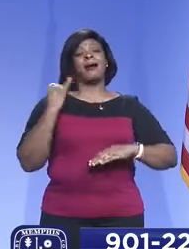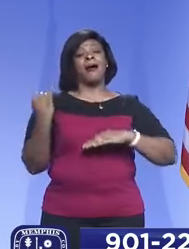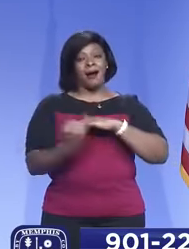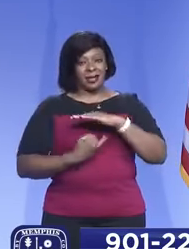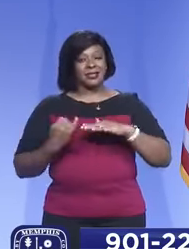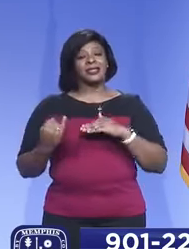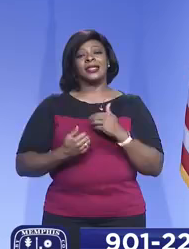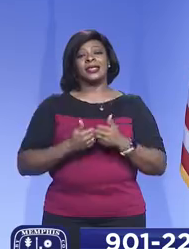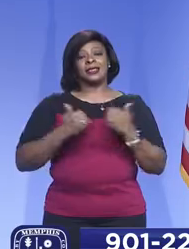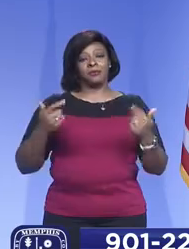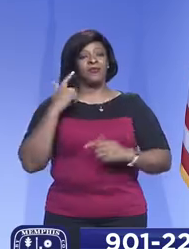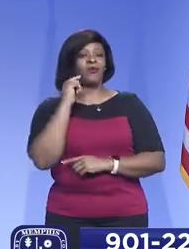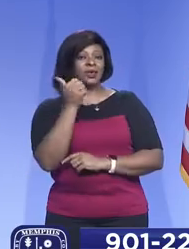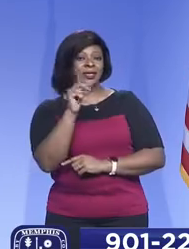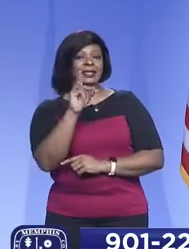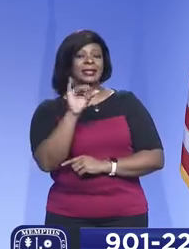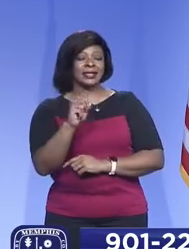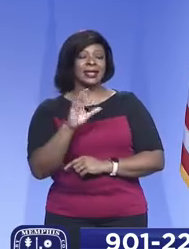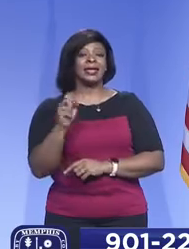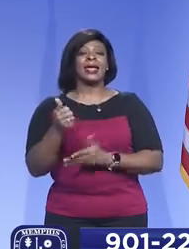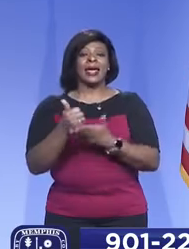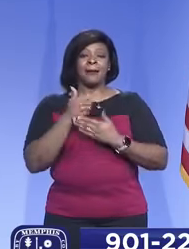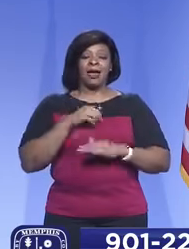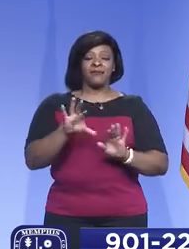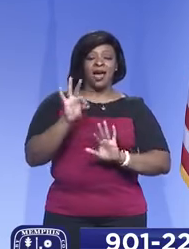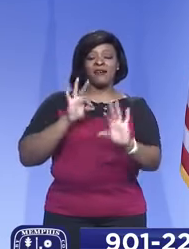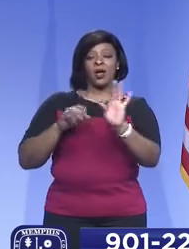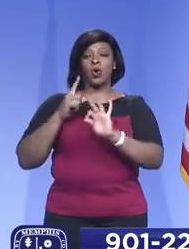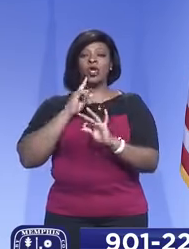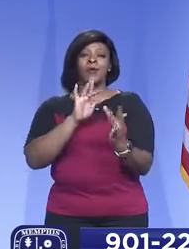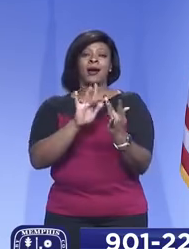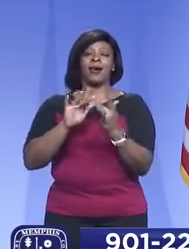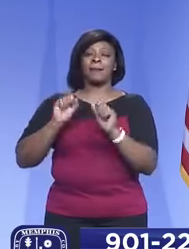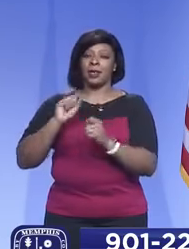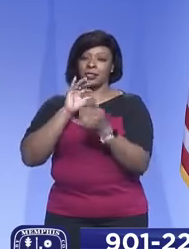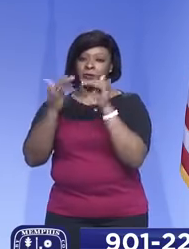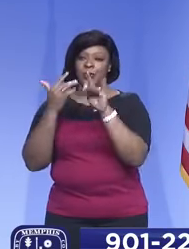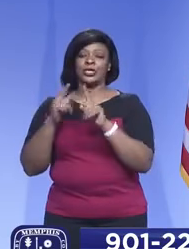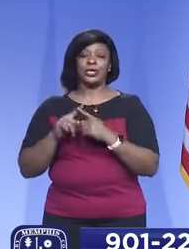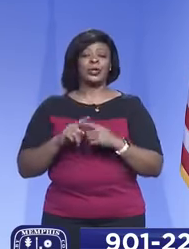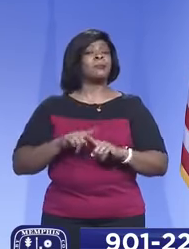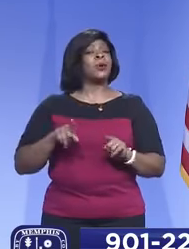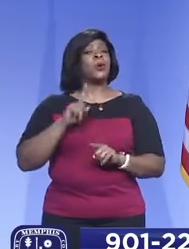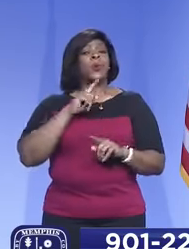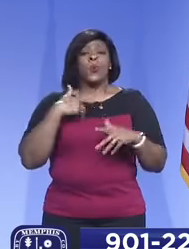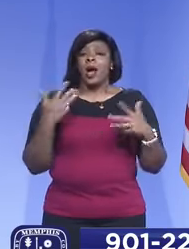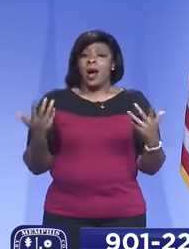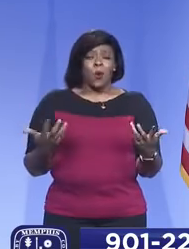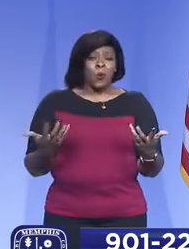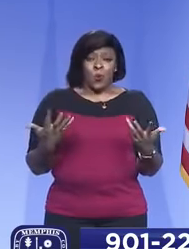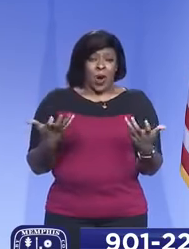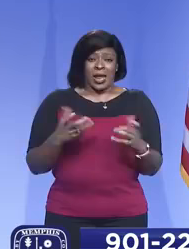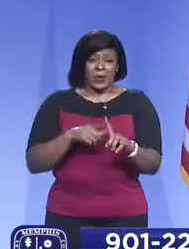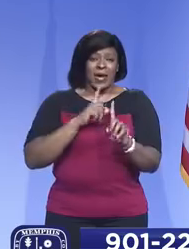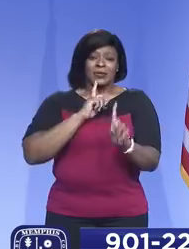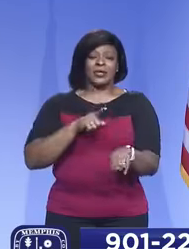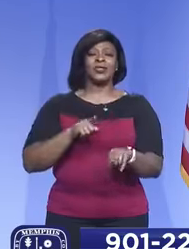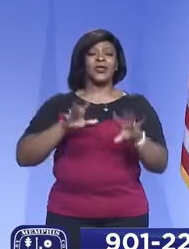isolated for 10 days, and they need to help us identify who their contacts are. But really what I wanted to address